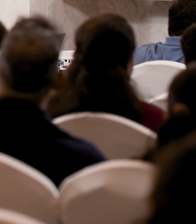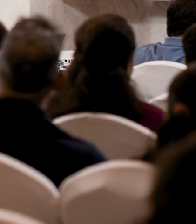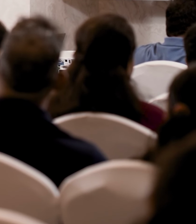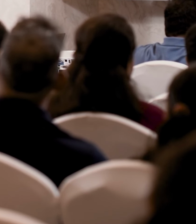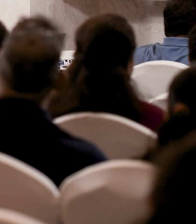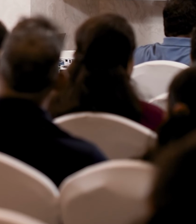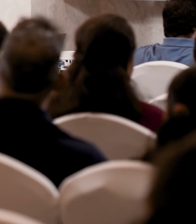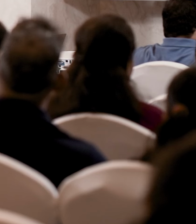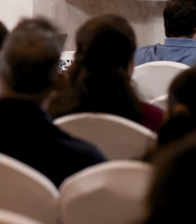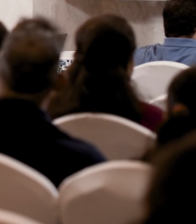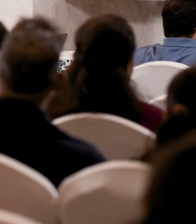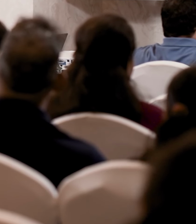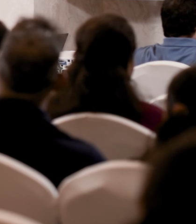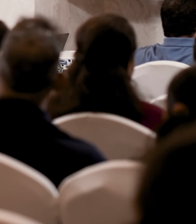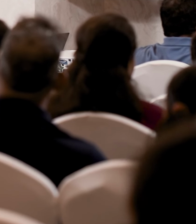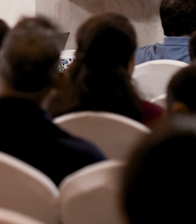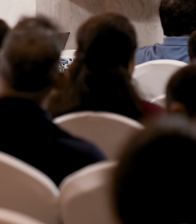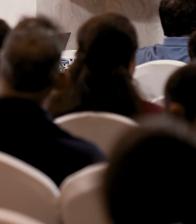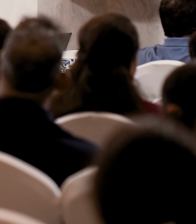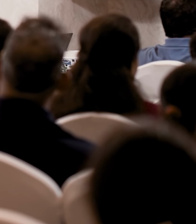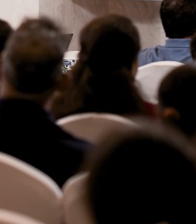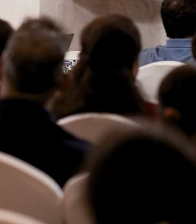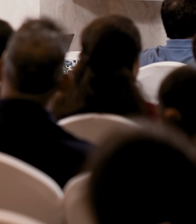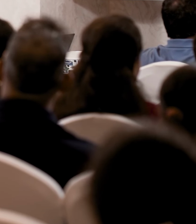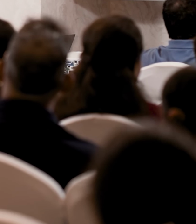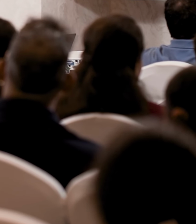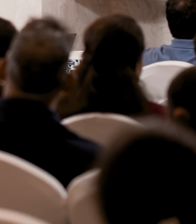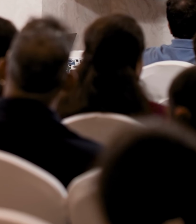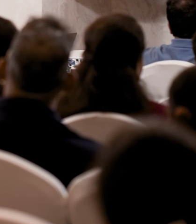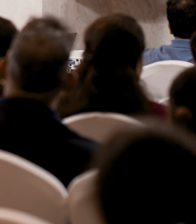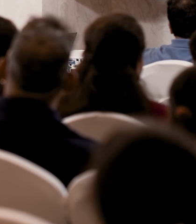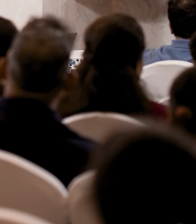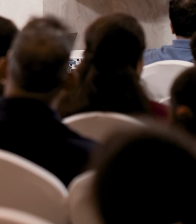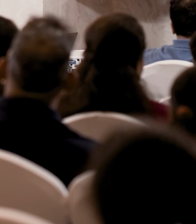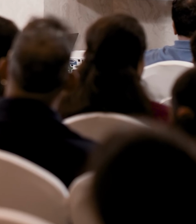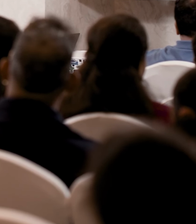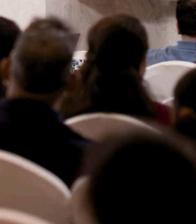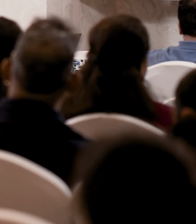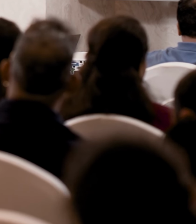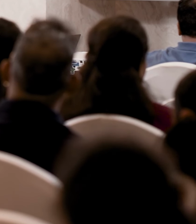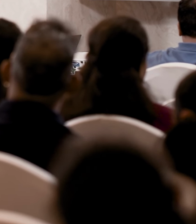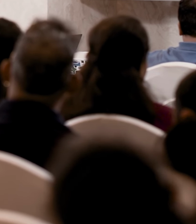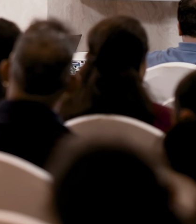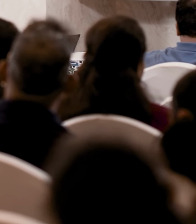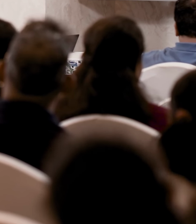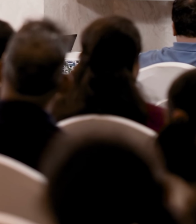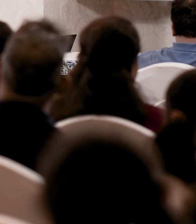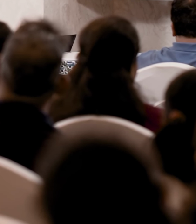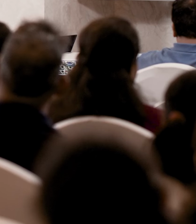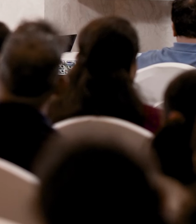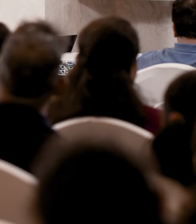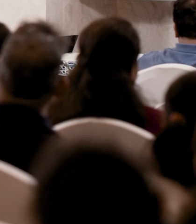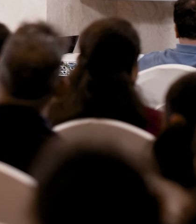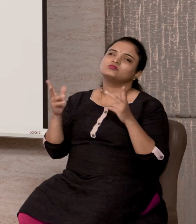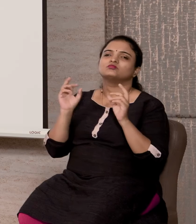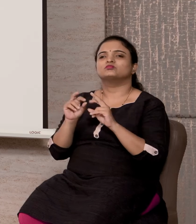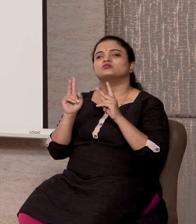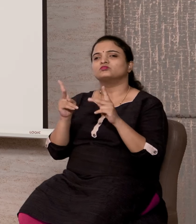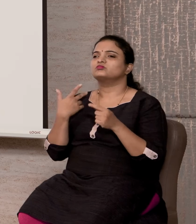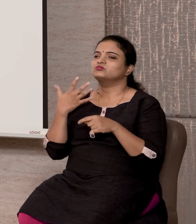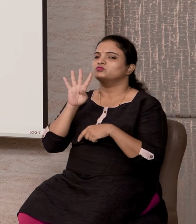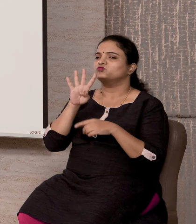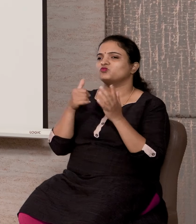to use an assistive tech. And the learning curve was really high, right? And then I went back. I was okay in maybe 4 to